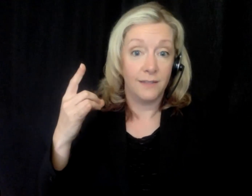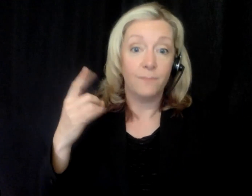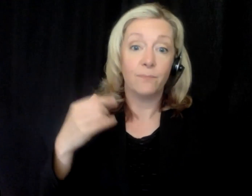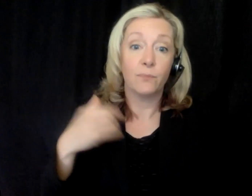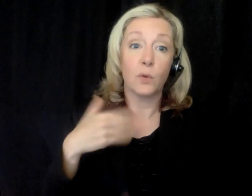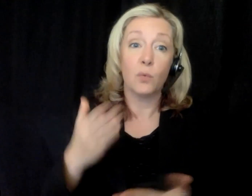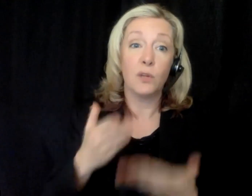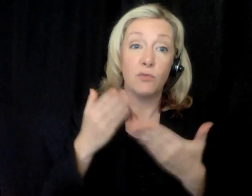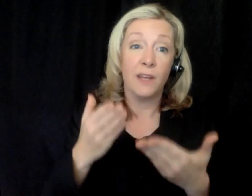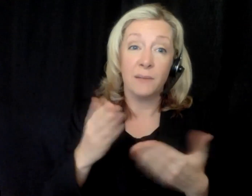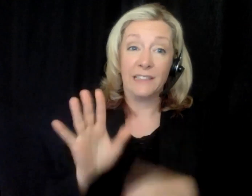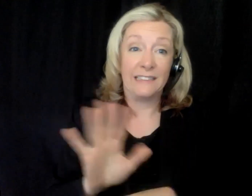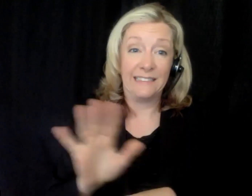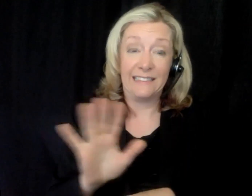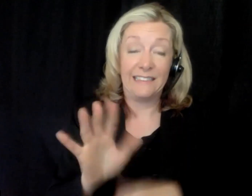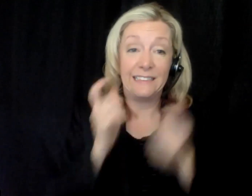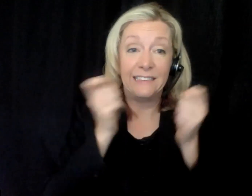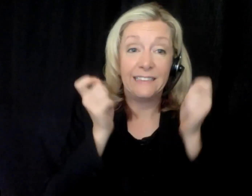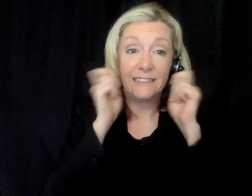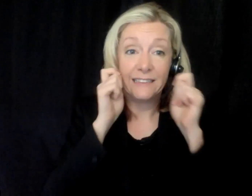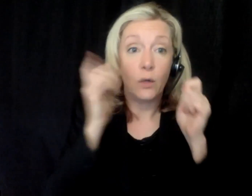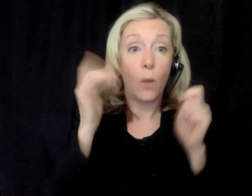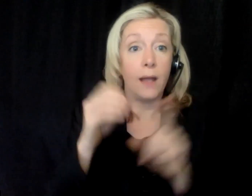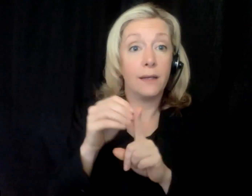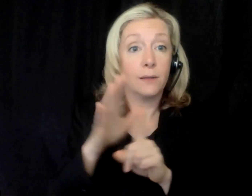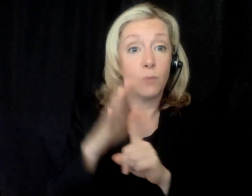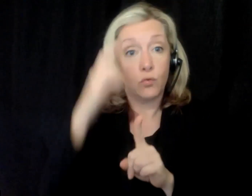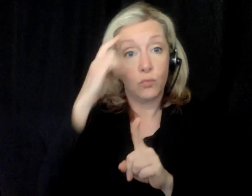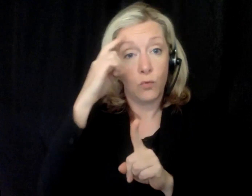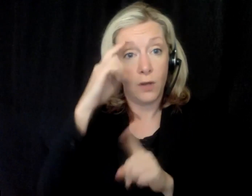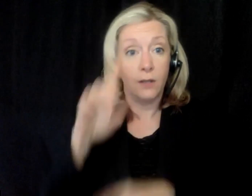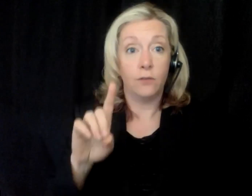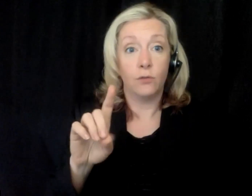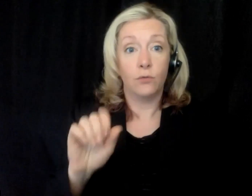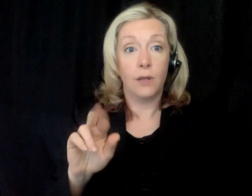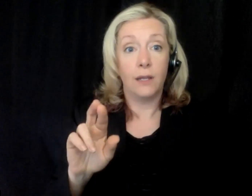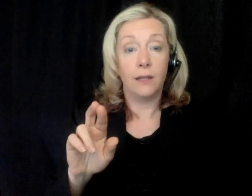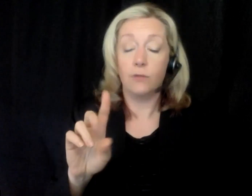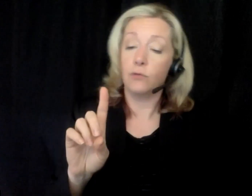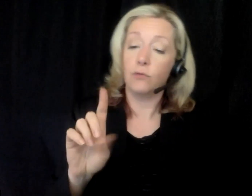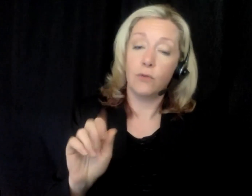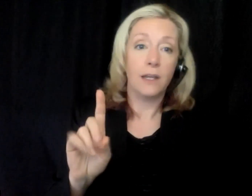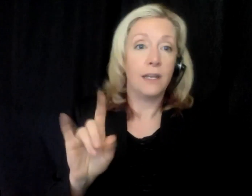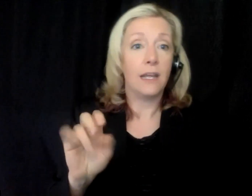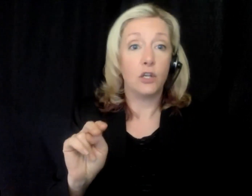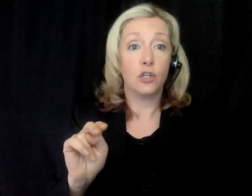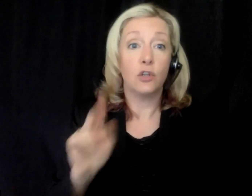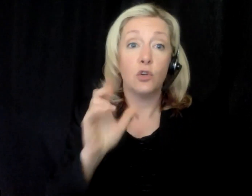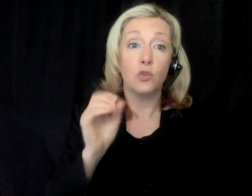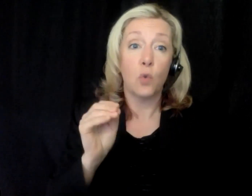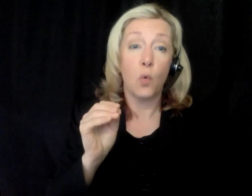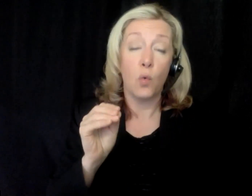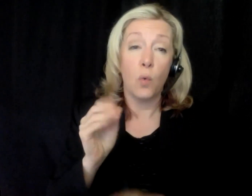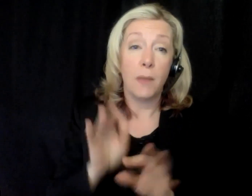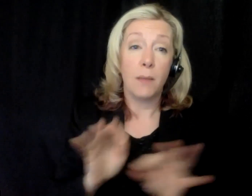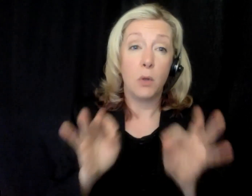recommend people not do because of the exposure of your brain to that radiation. So you might consider having it monitored to see how